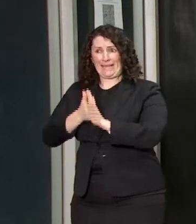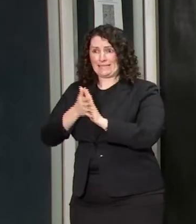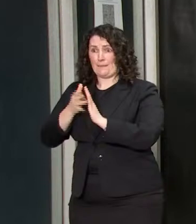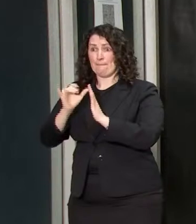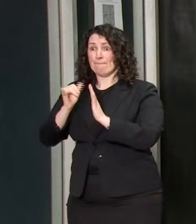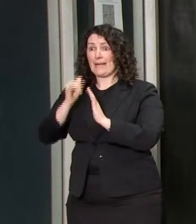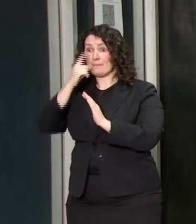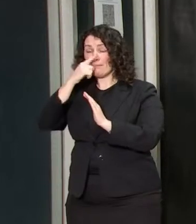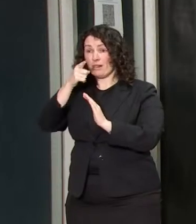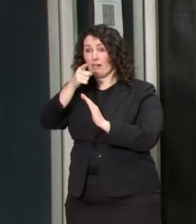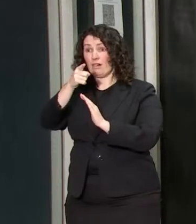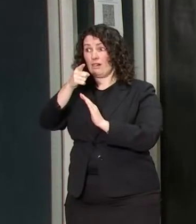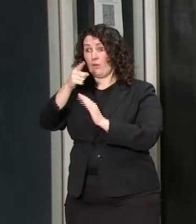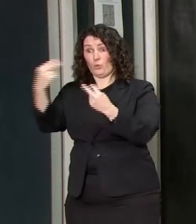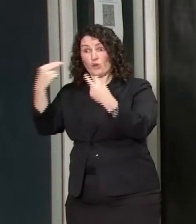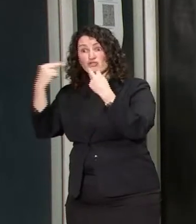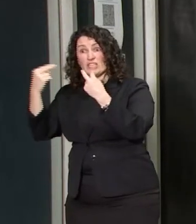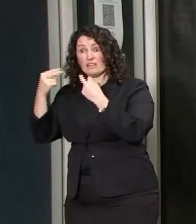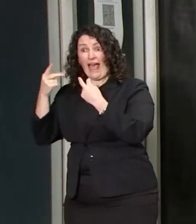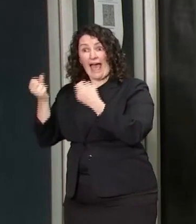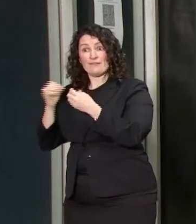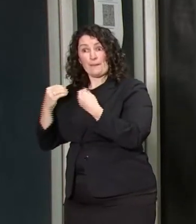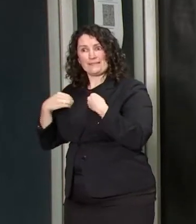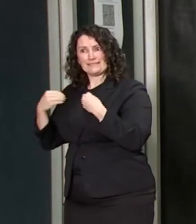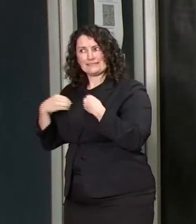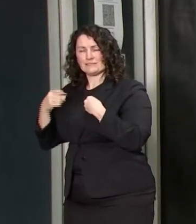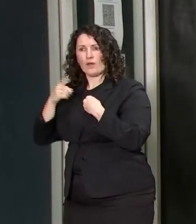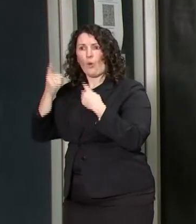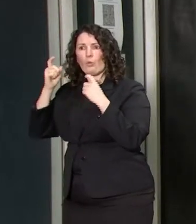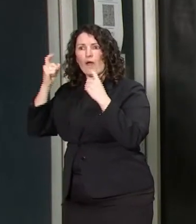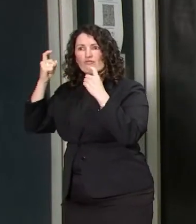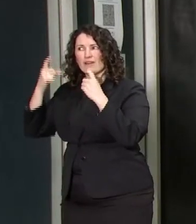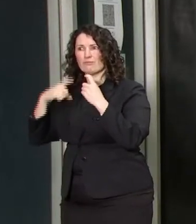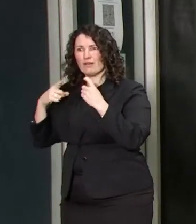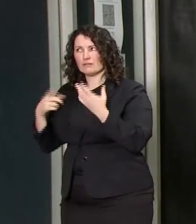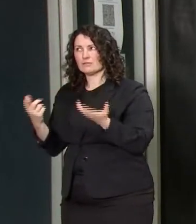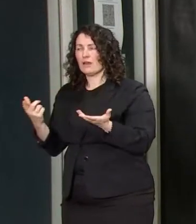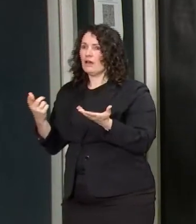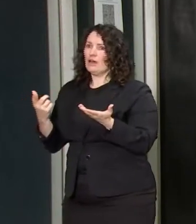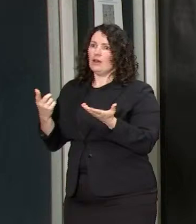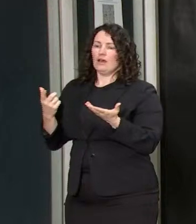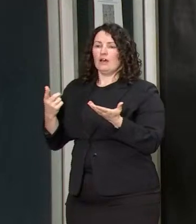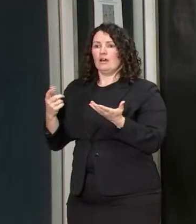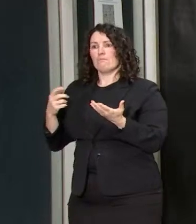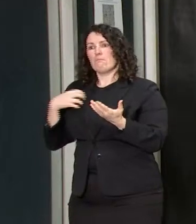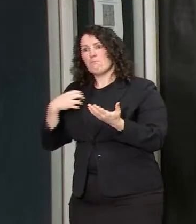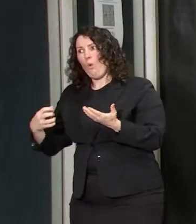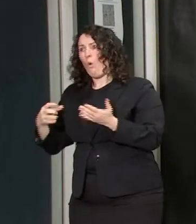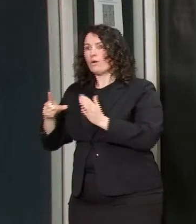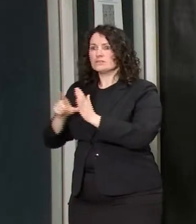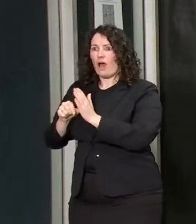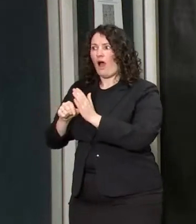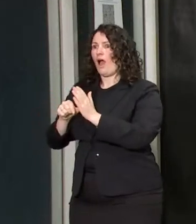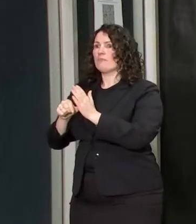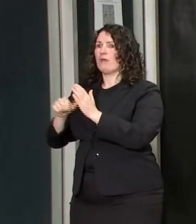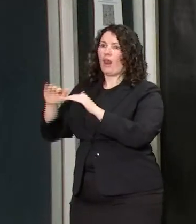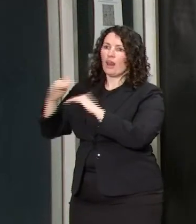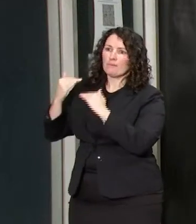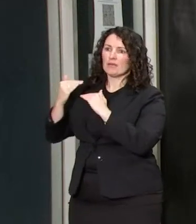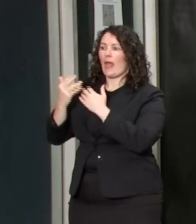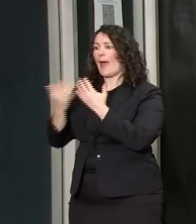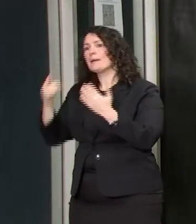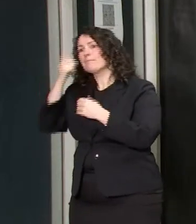businesses. No, I'm not saying anything in relation to businesses. All I'm saying is that we are maintaining restrictions